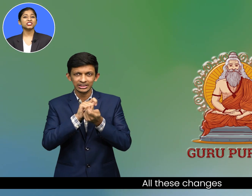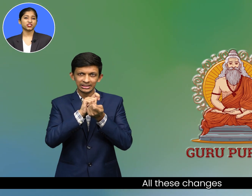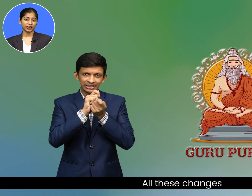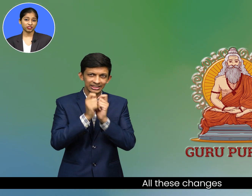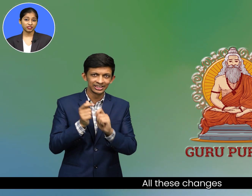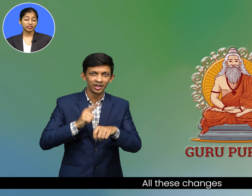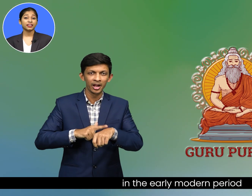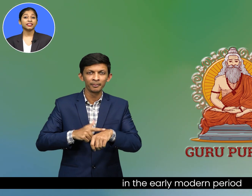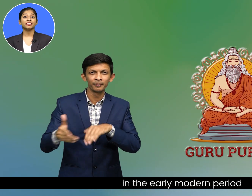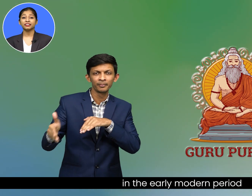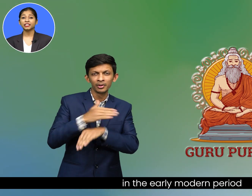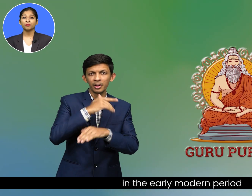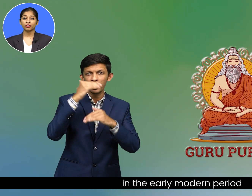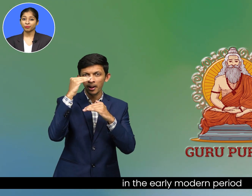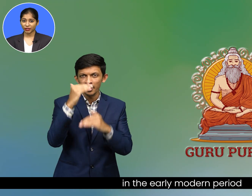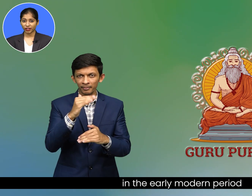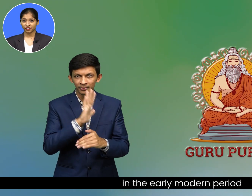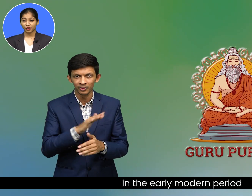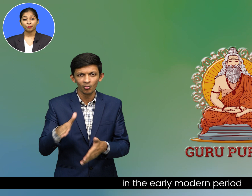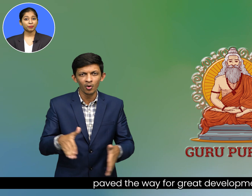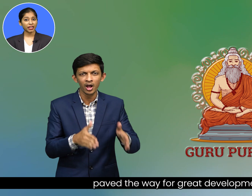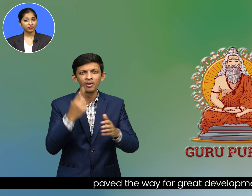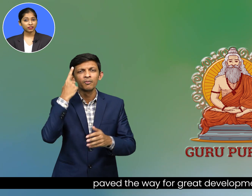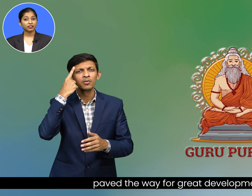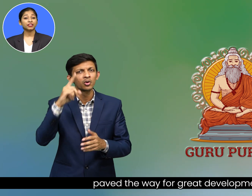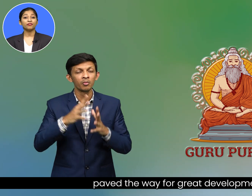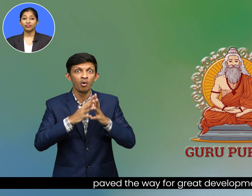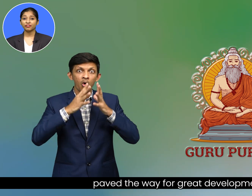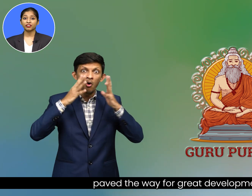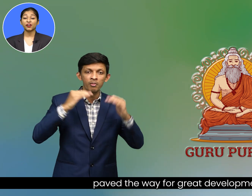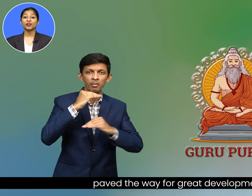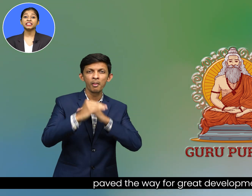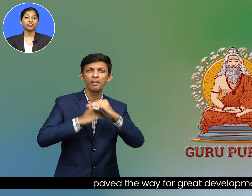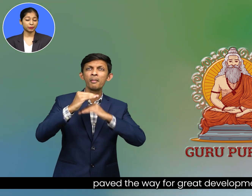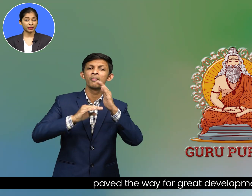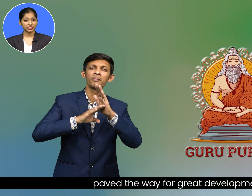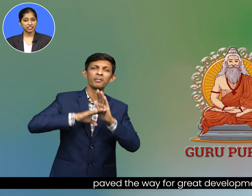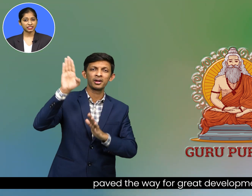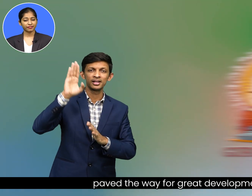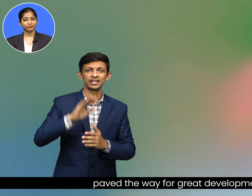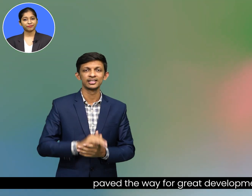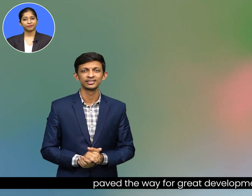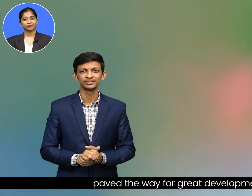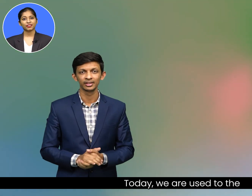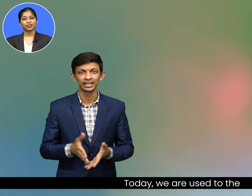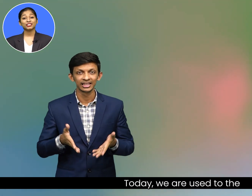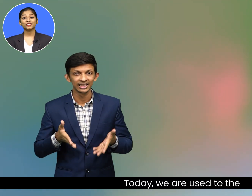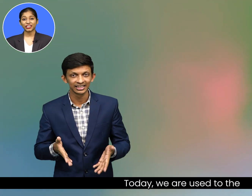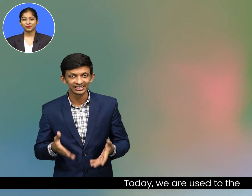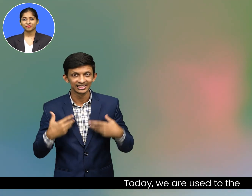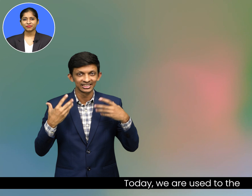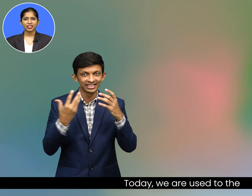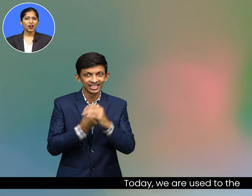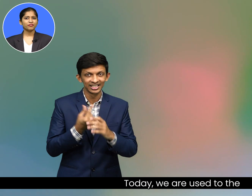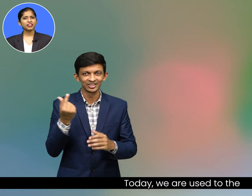All these changes in the early modern period paved the way for great developments.